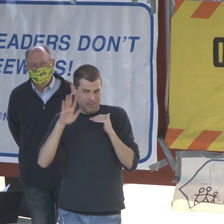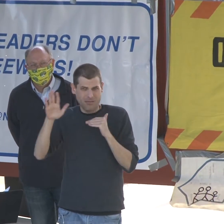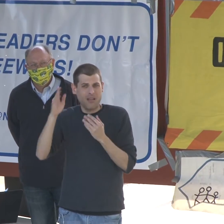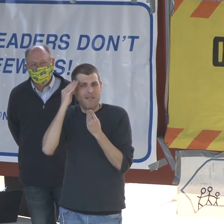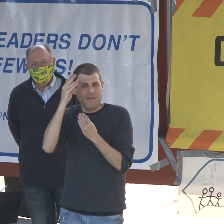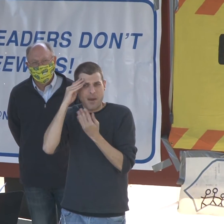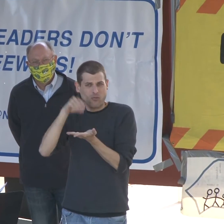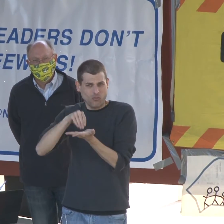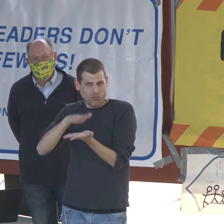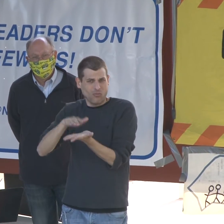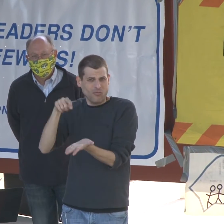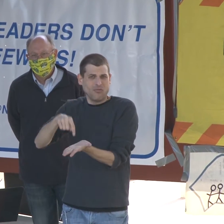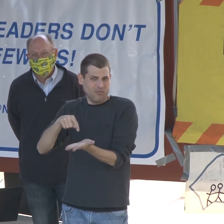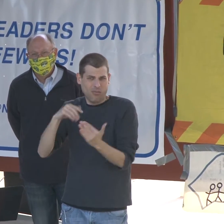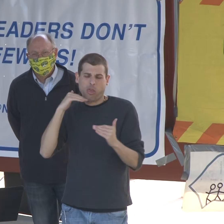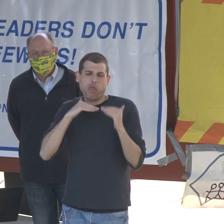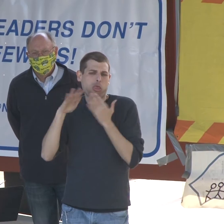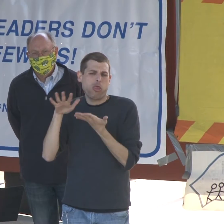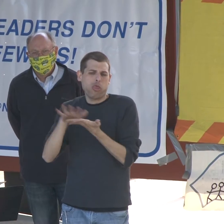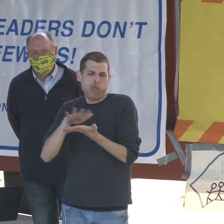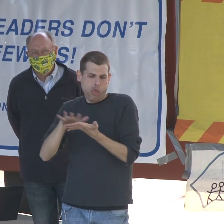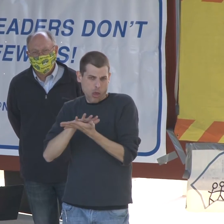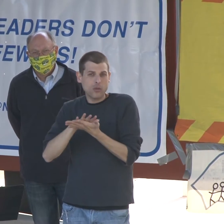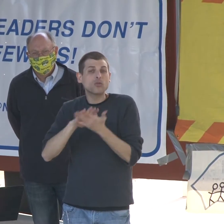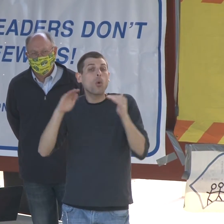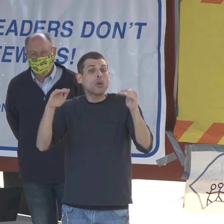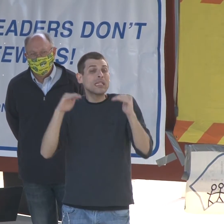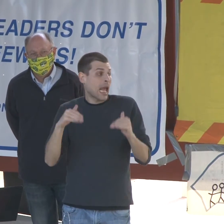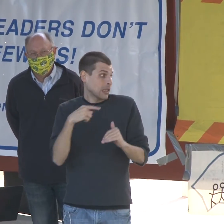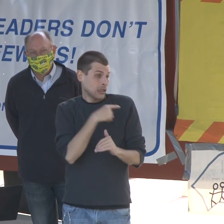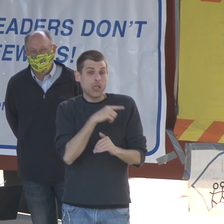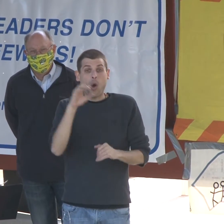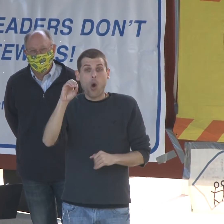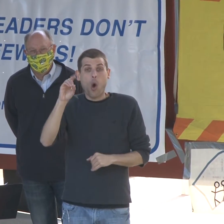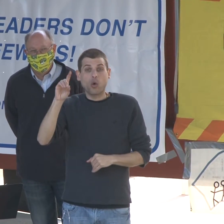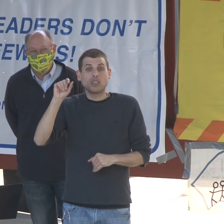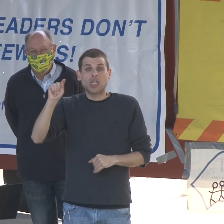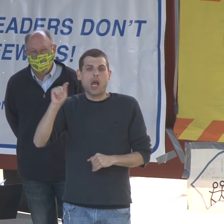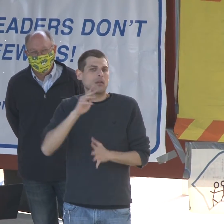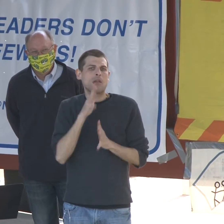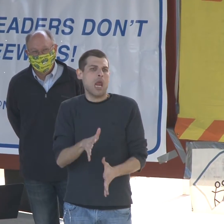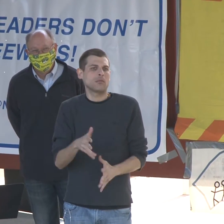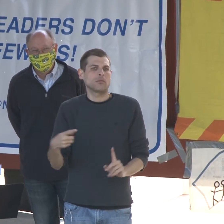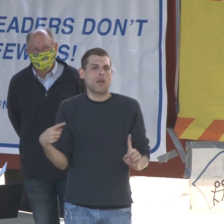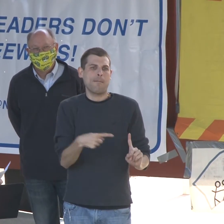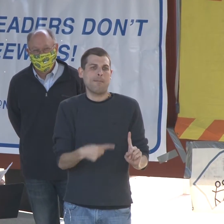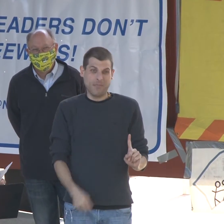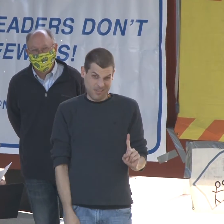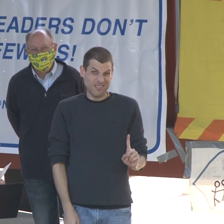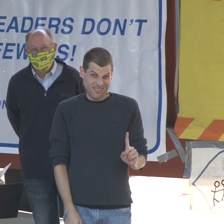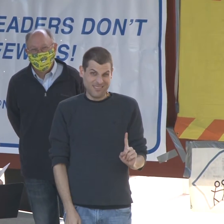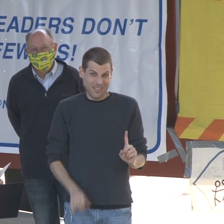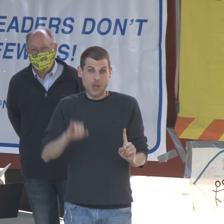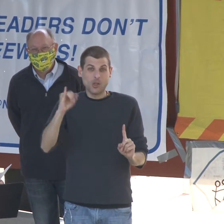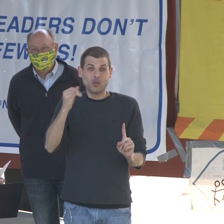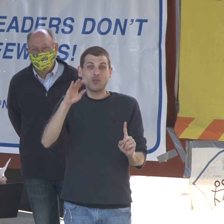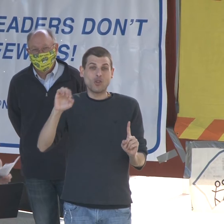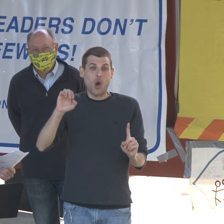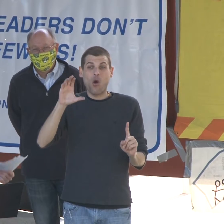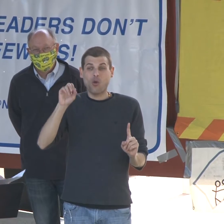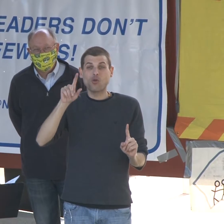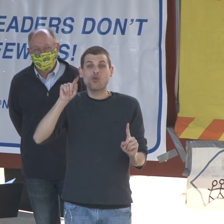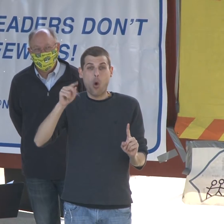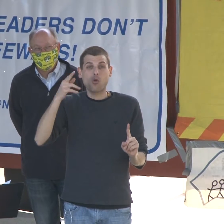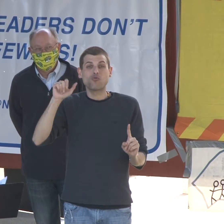And the gentleman who's about to speak next is ODOT's worst nightmare. Joe Cortright is an economist.